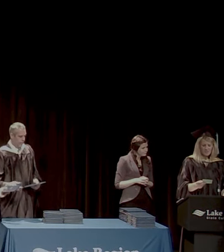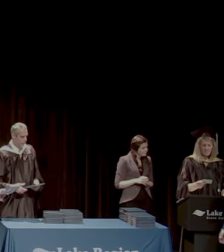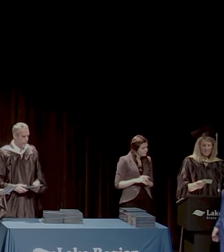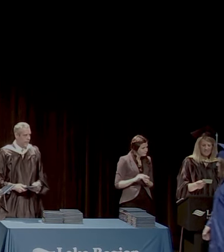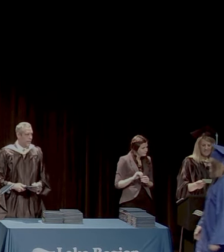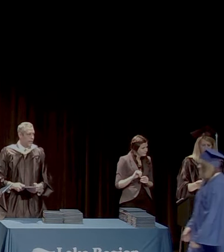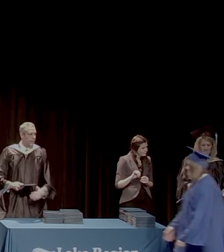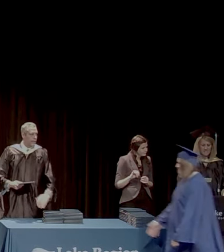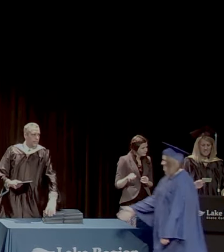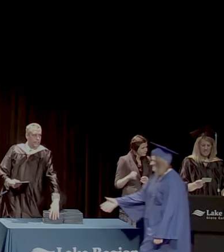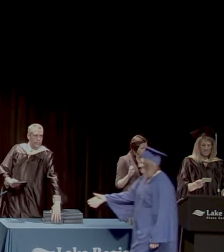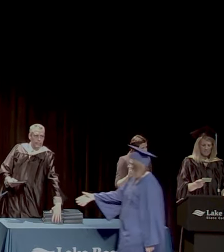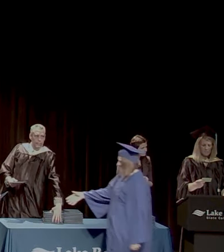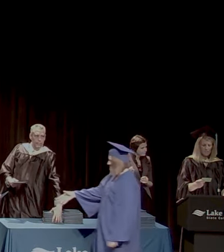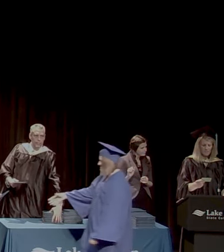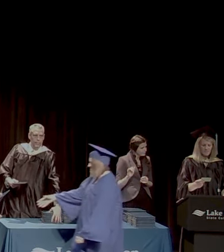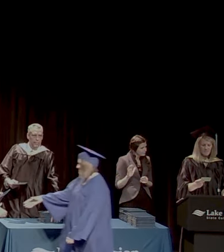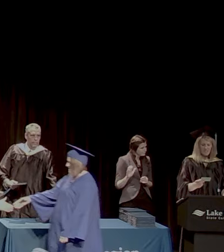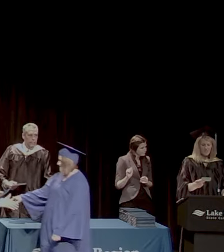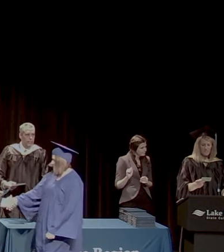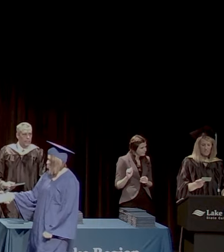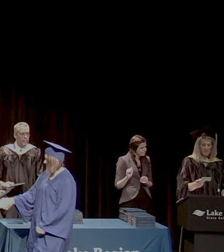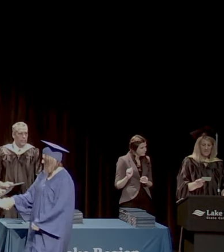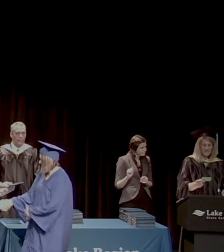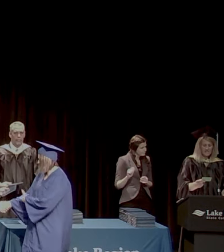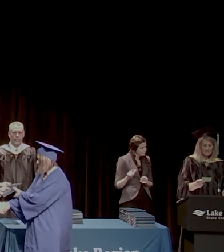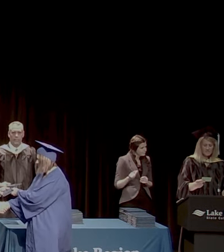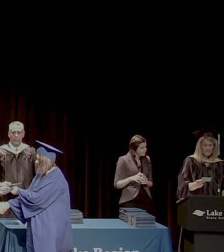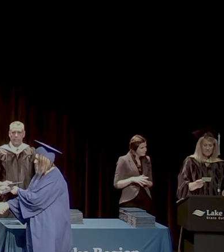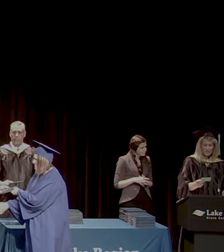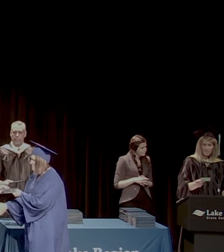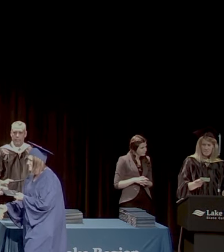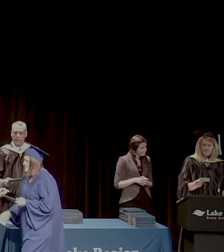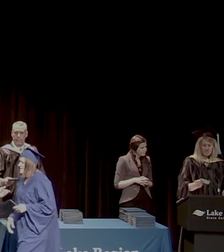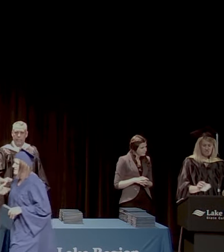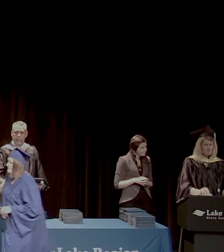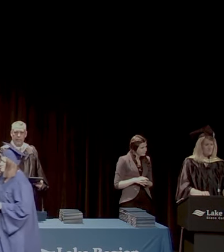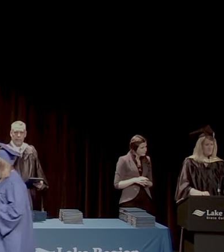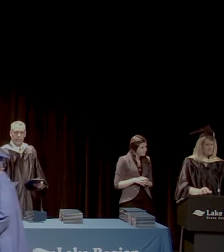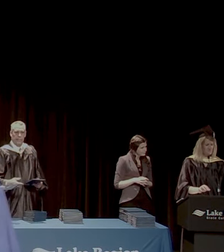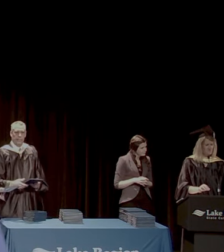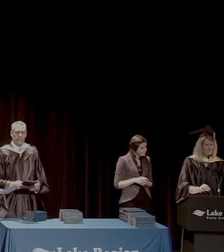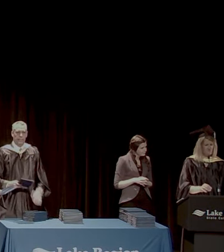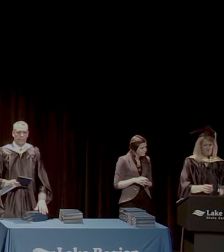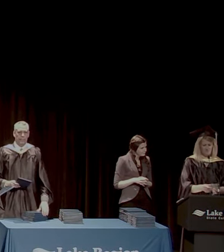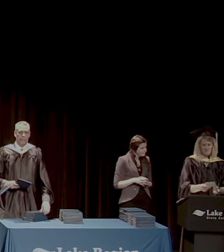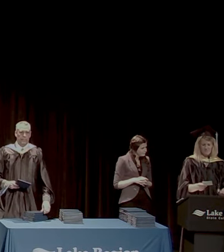Jessica Lortson, Associate in Science, Liberal Arts, Associate in Applied Science, Fitness Trainer Technician.